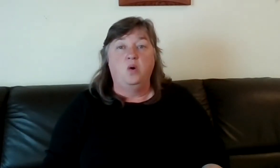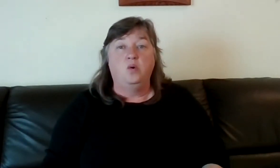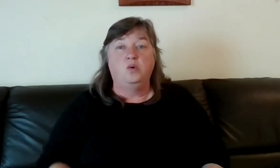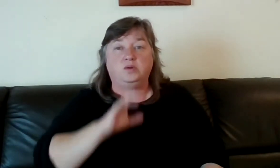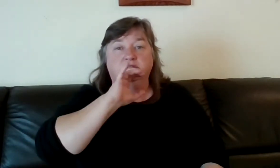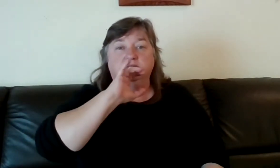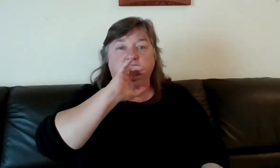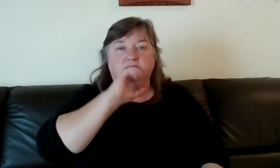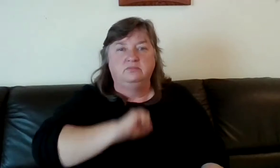old,